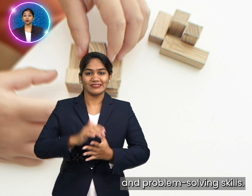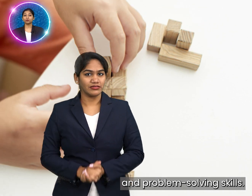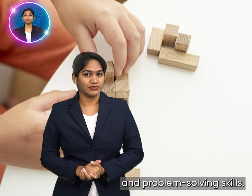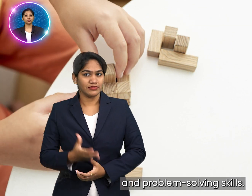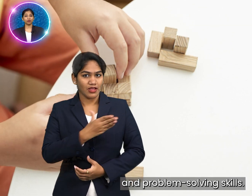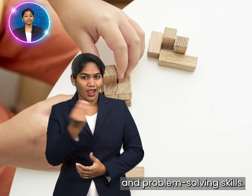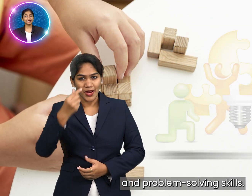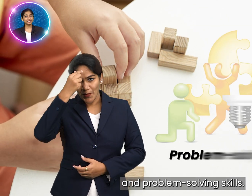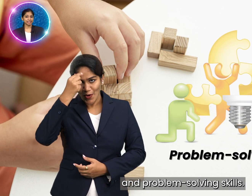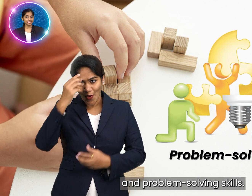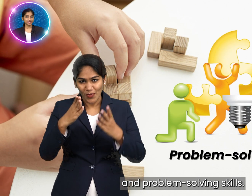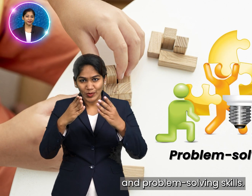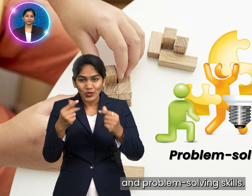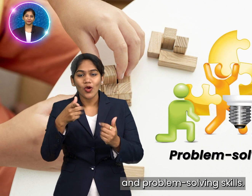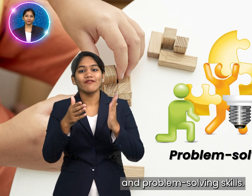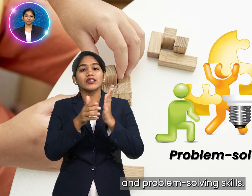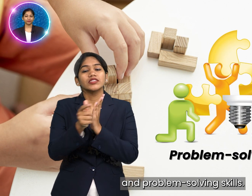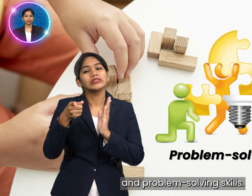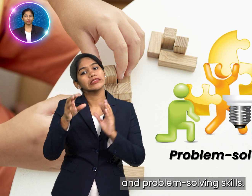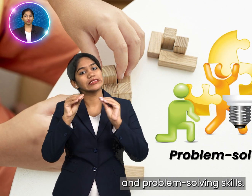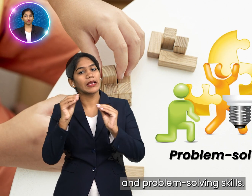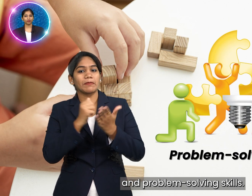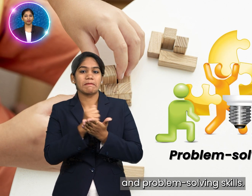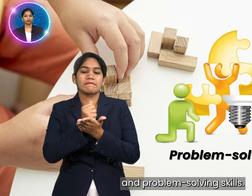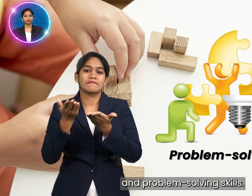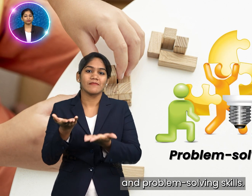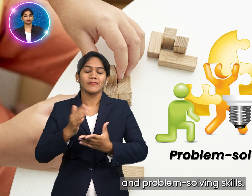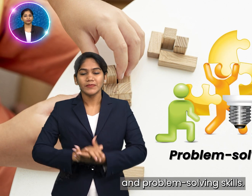and problem-solving skills.